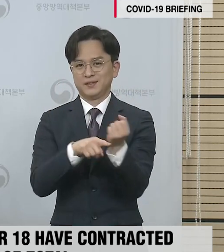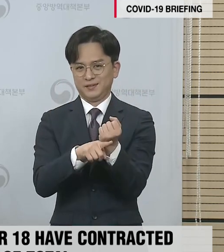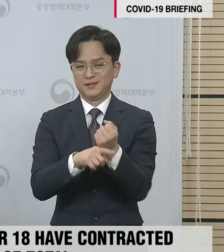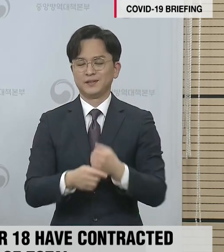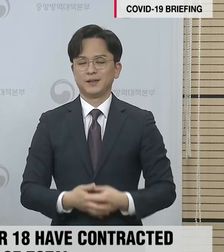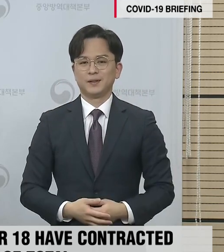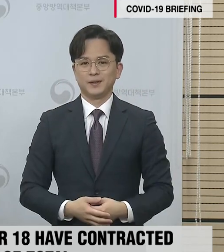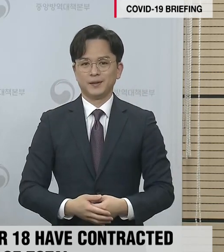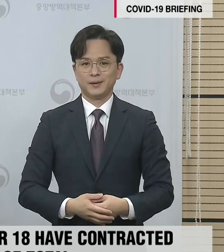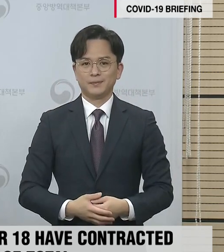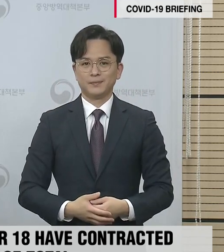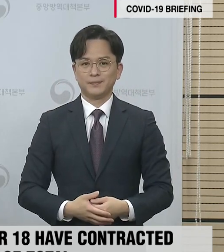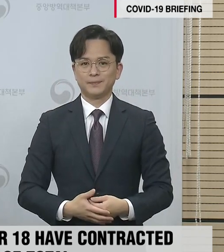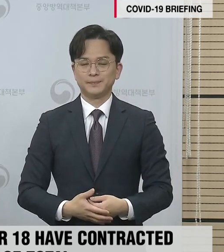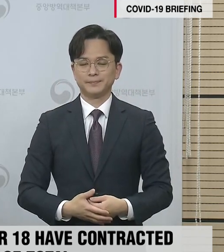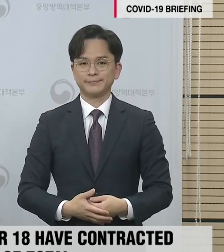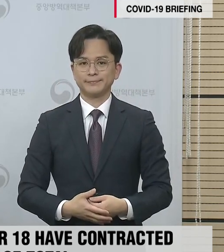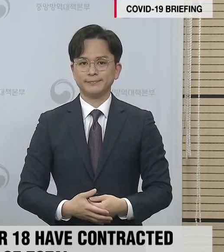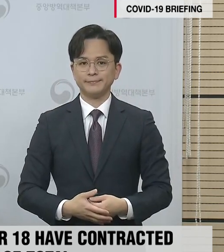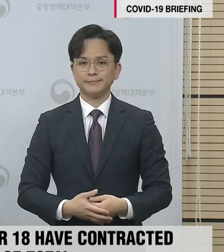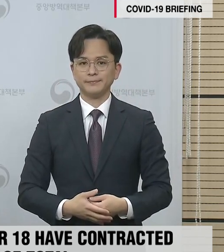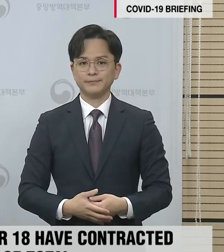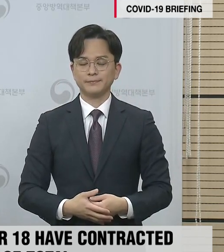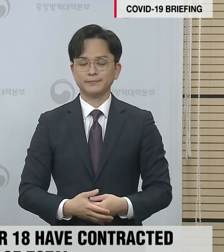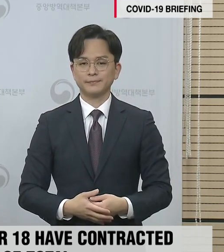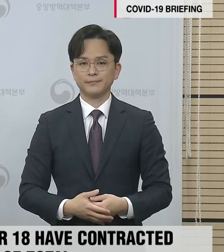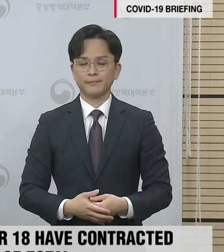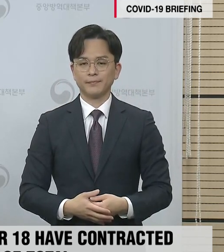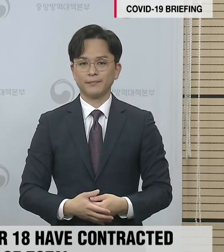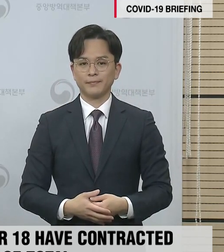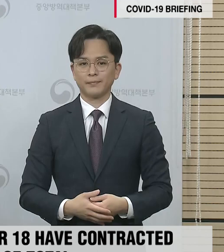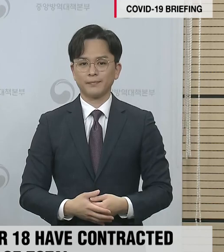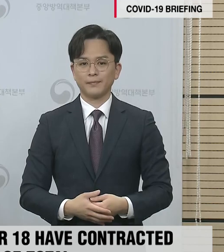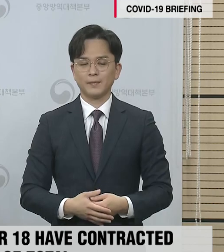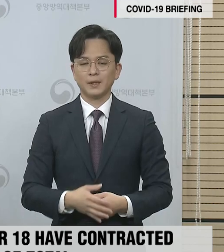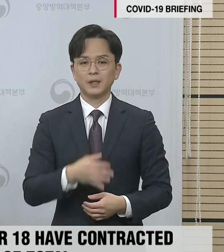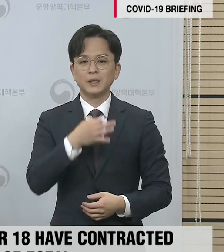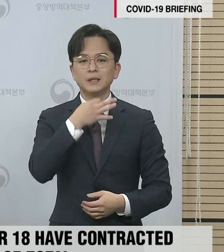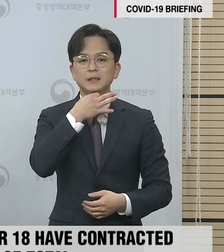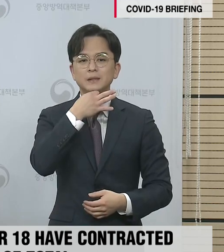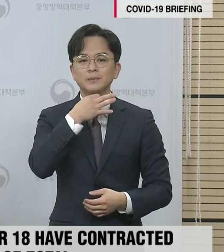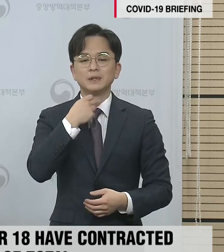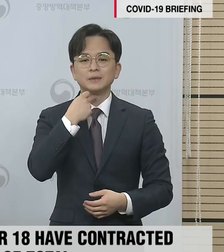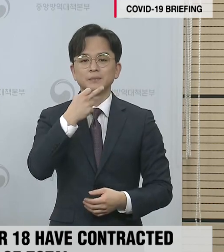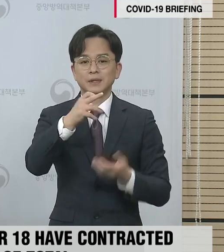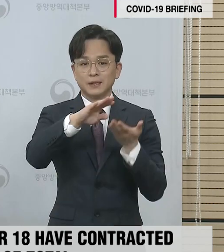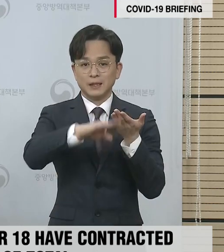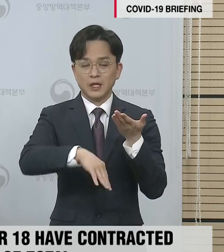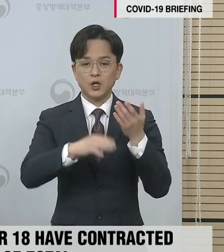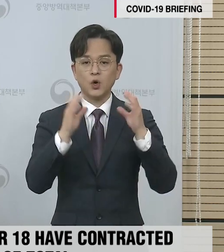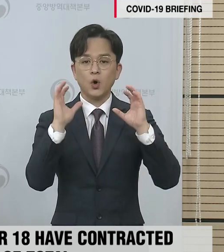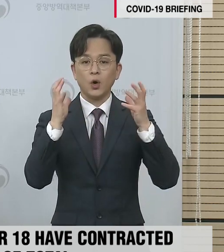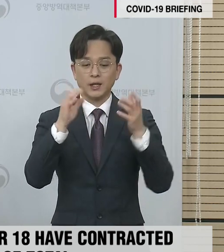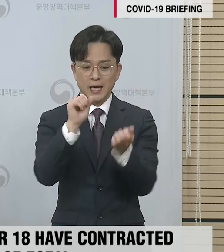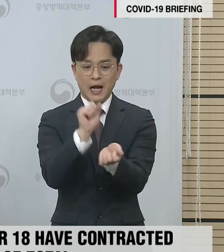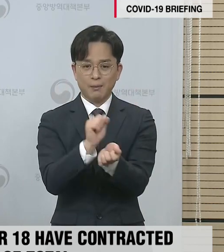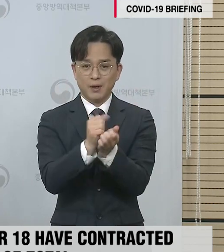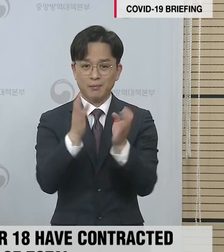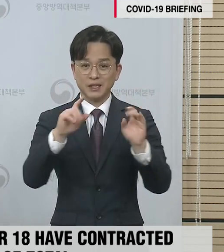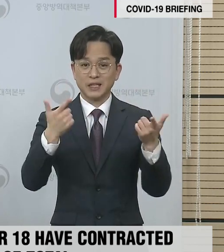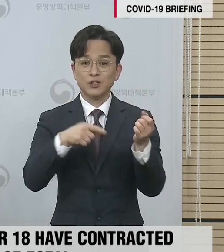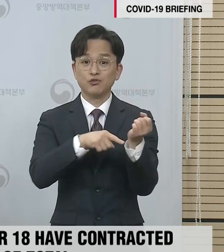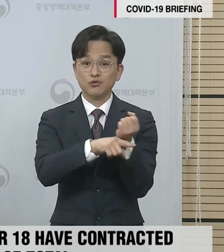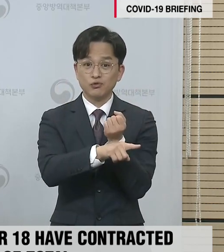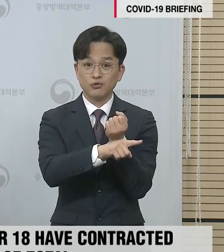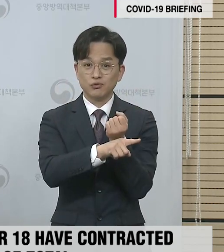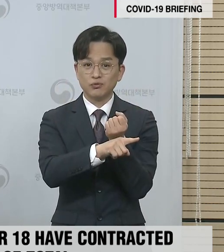group saw less infections stemming from these schools as well as other educational facilities. And this is